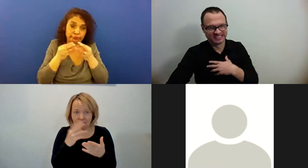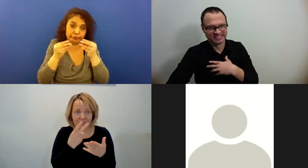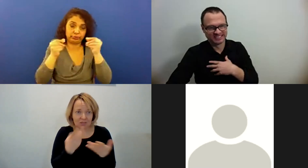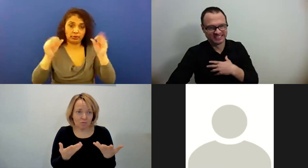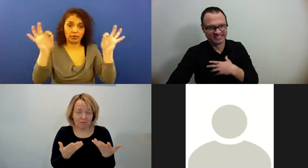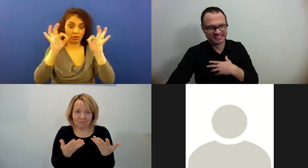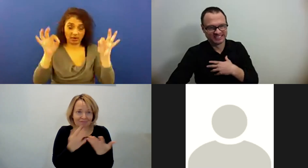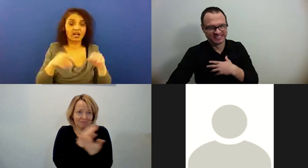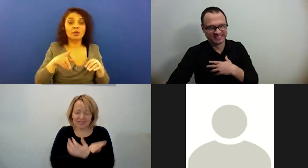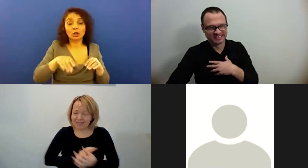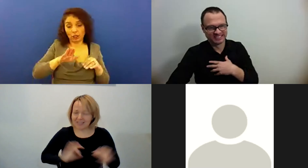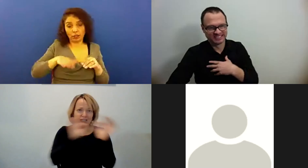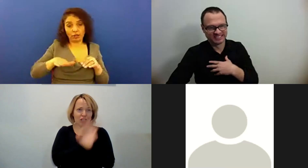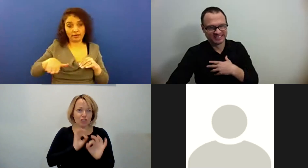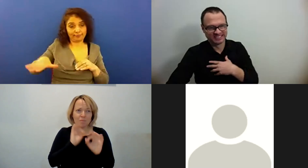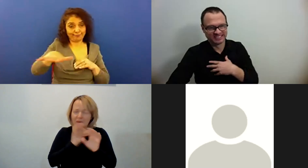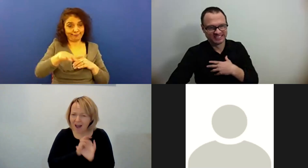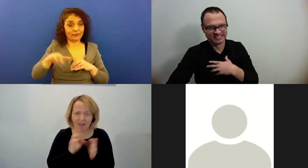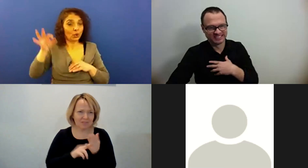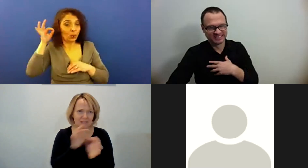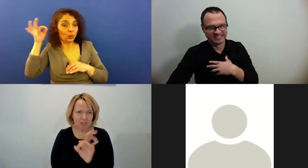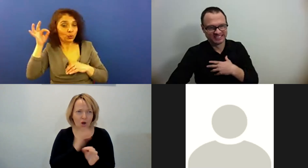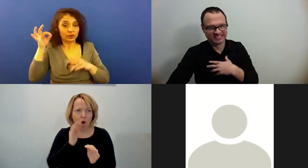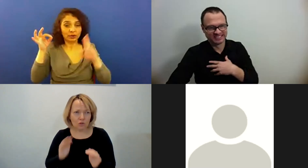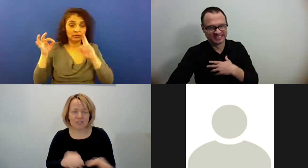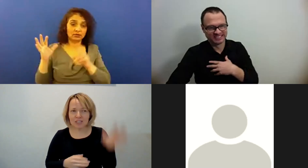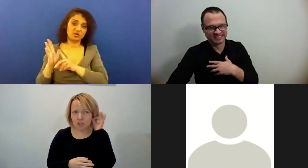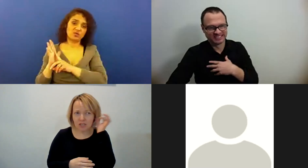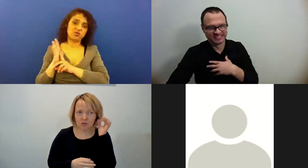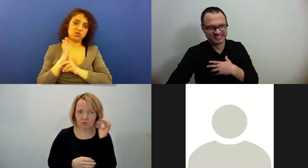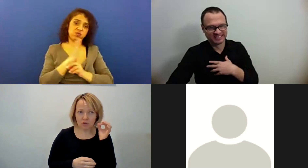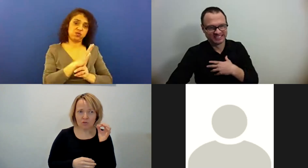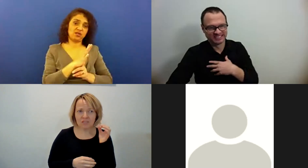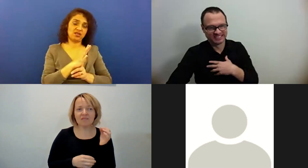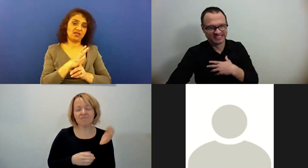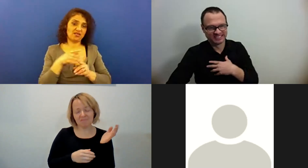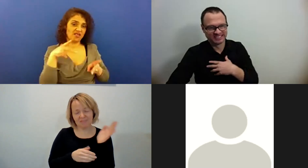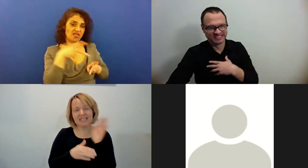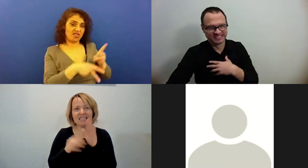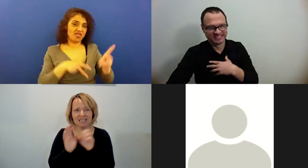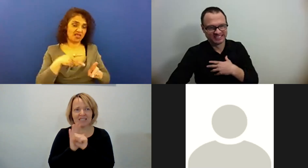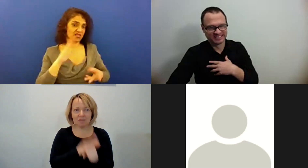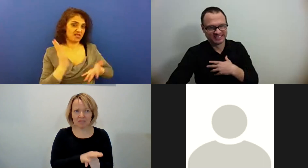She didn't know the importance of the certificate she won with the dance competition.